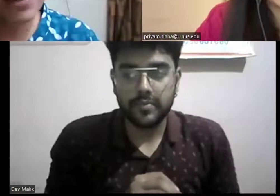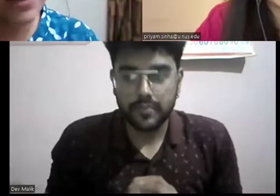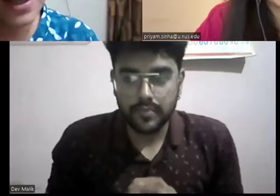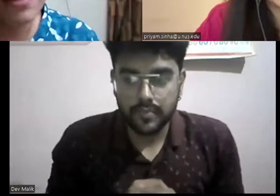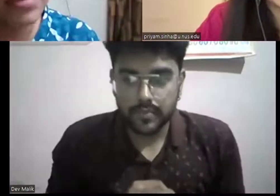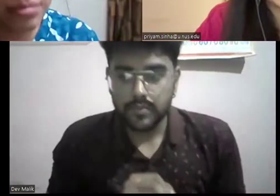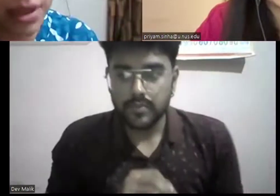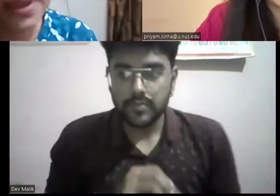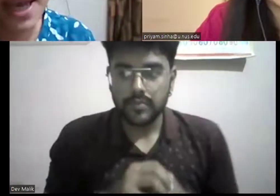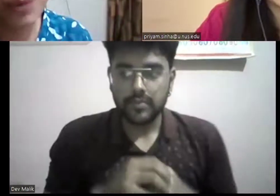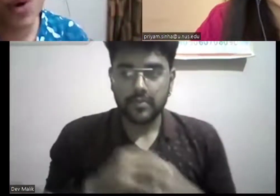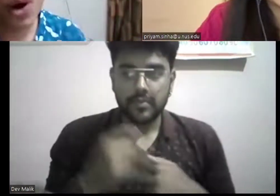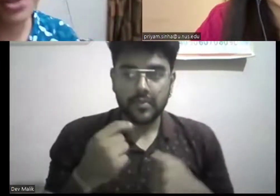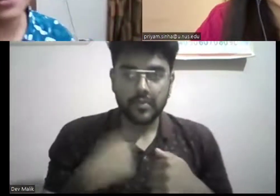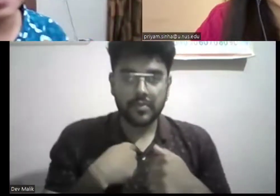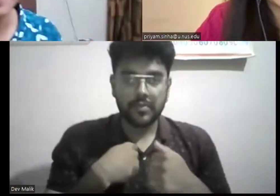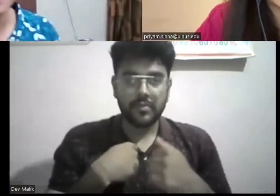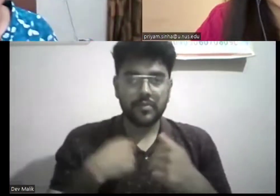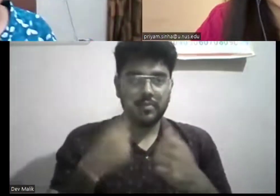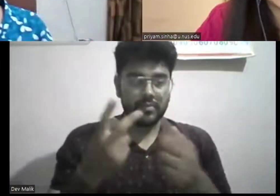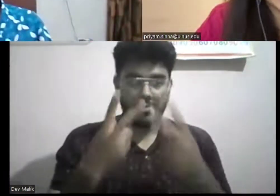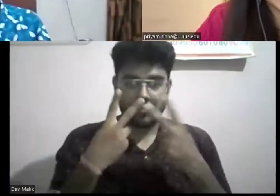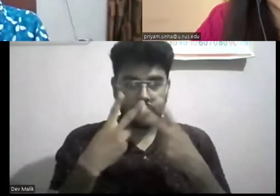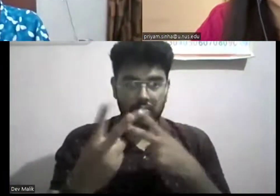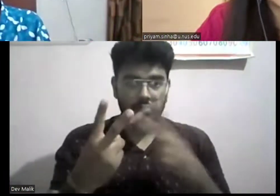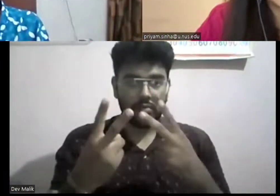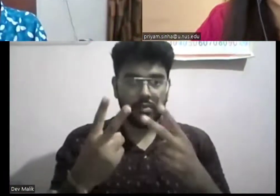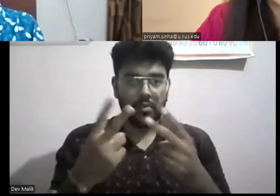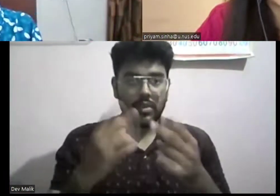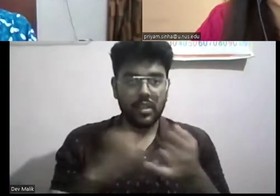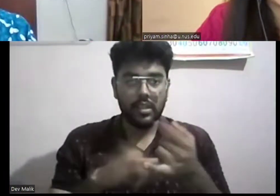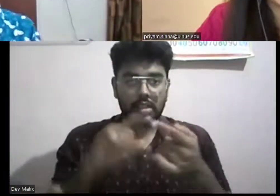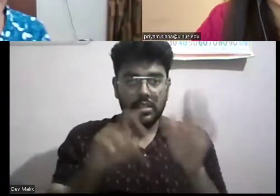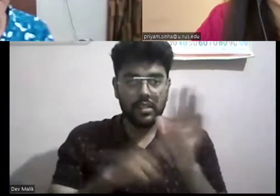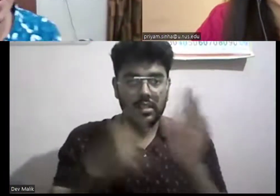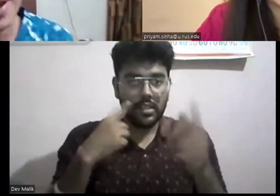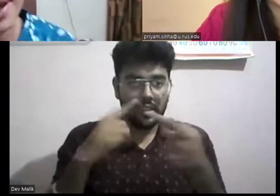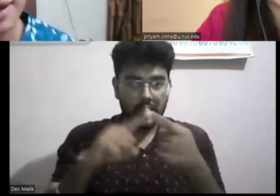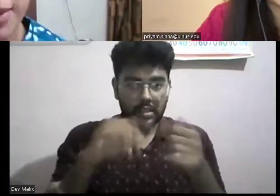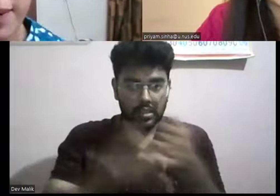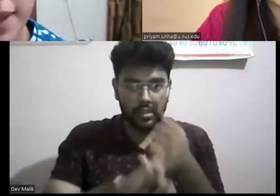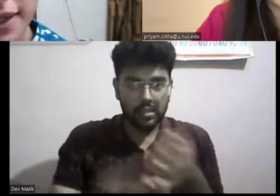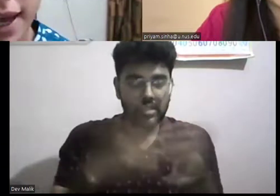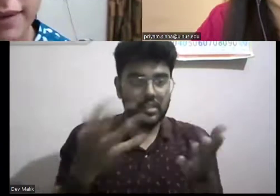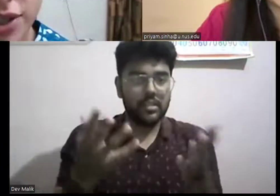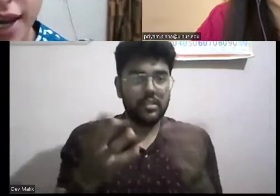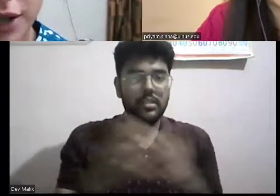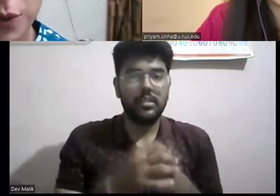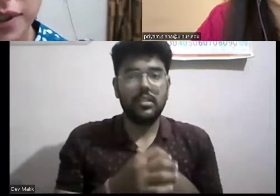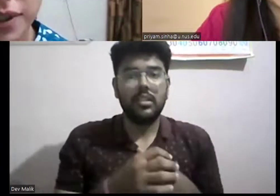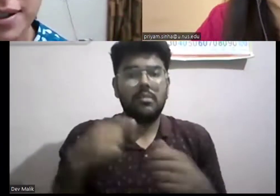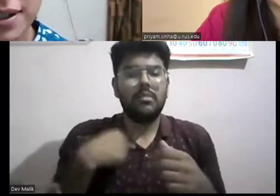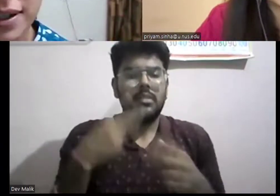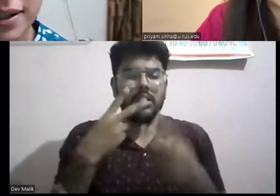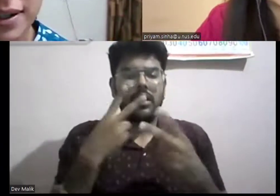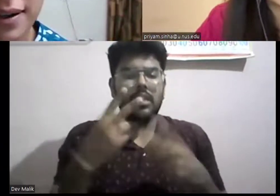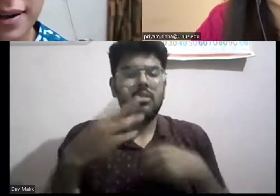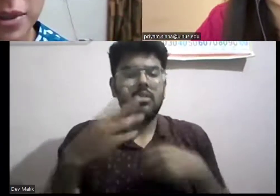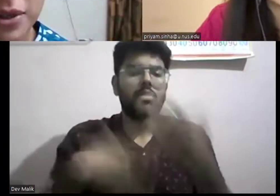And I will, maybe I'll watch the series and the film, Srijita, and maybe we can have a chat over